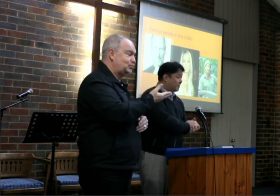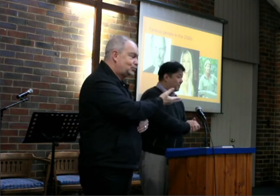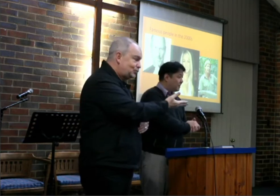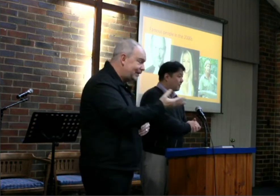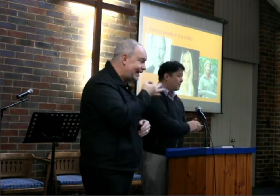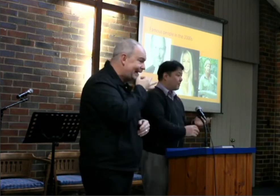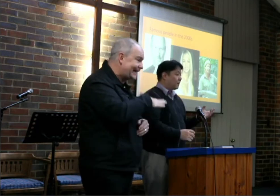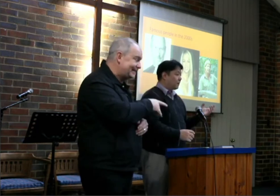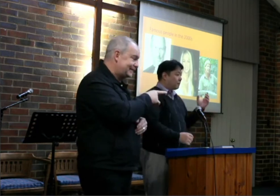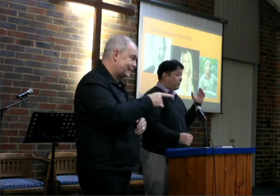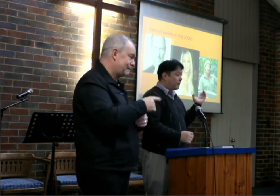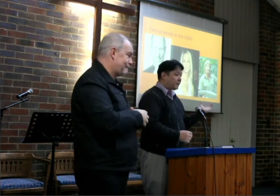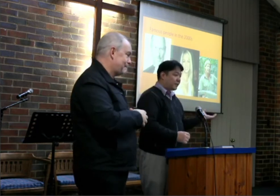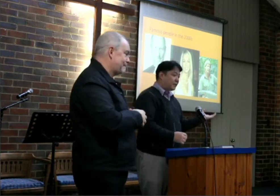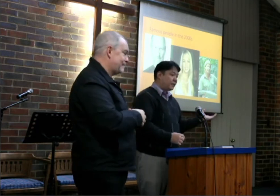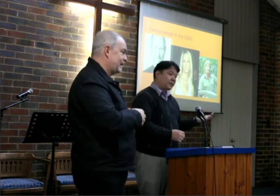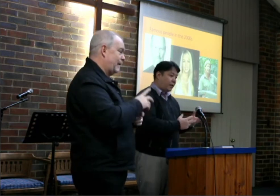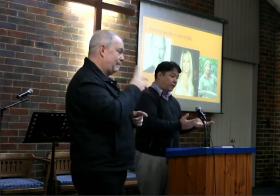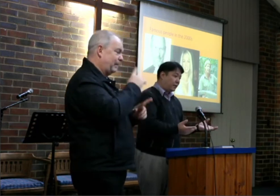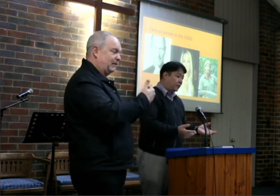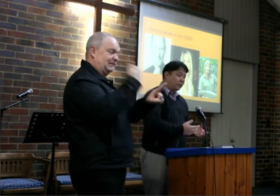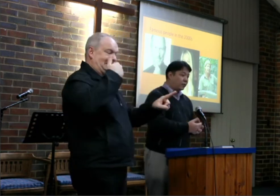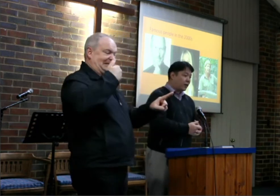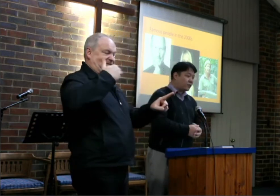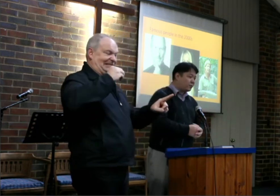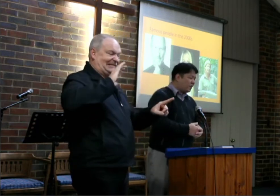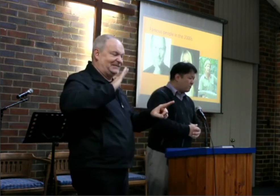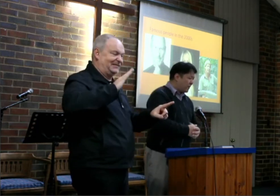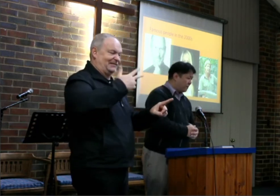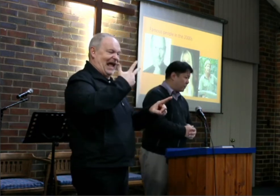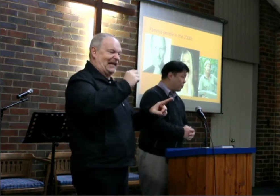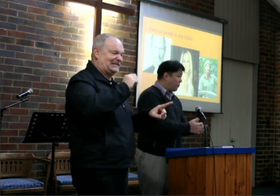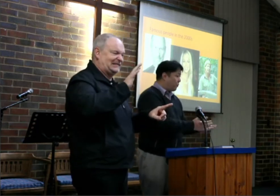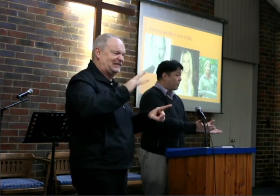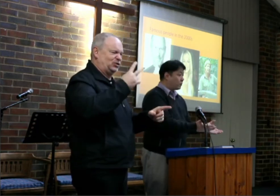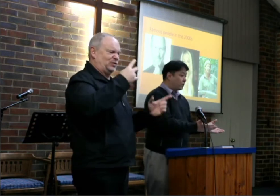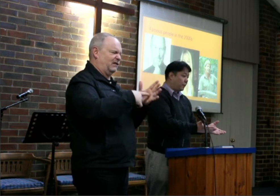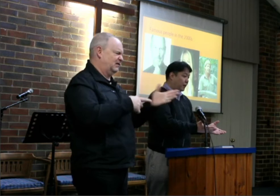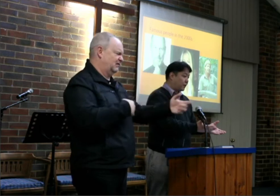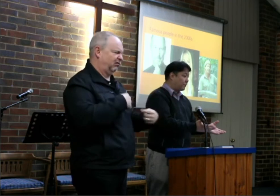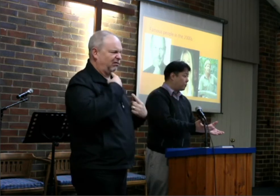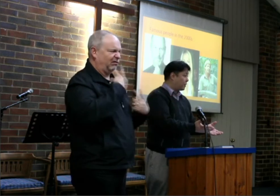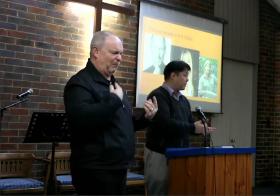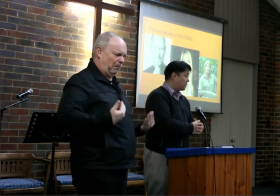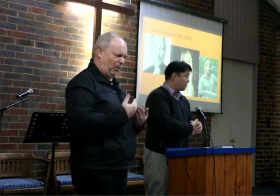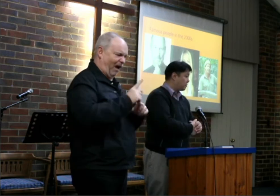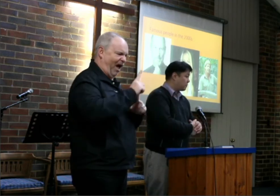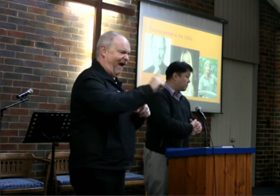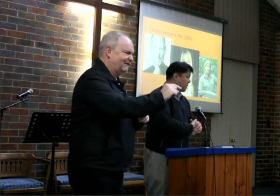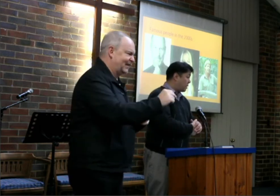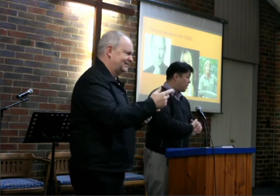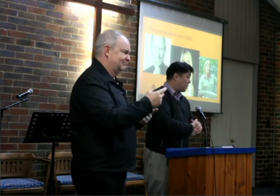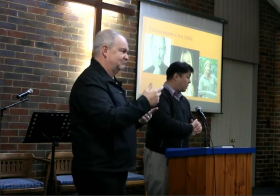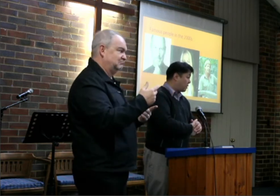kids, people in the 60s, 80s, in the 2000s, really doesn't matter because you were born in the past after